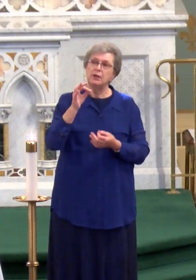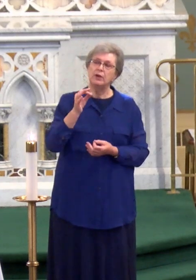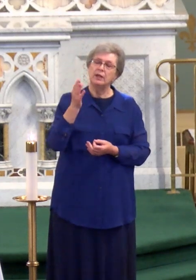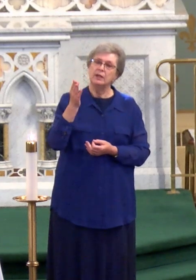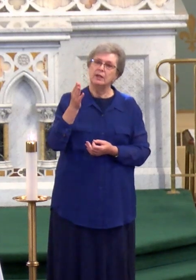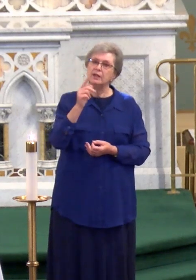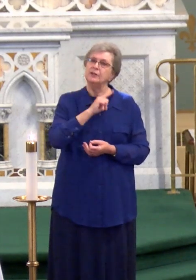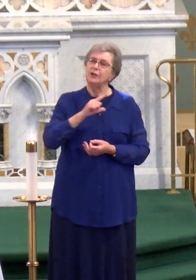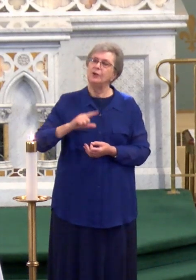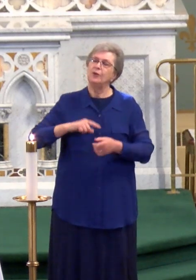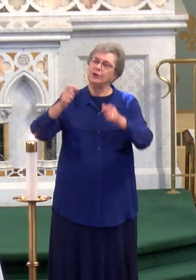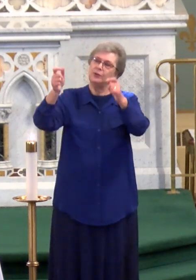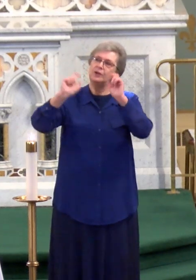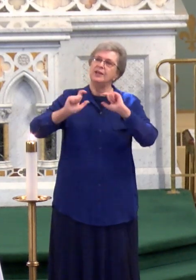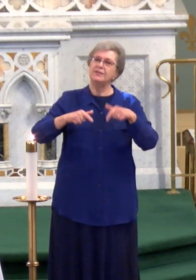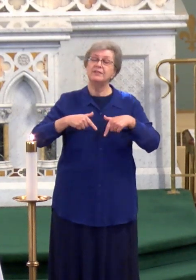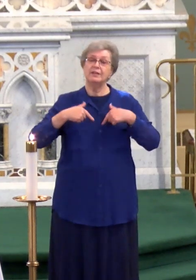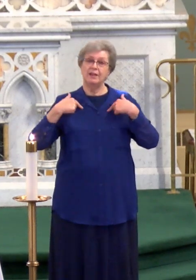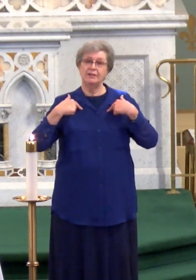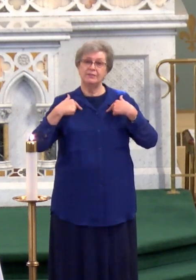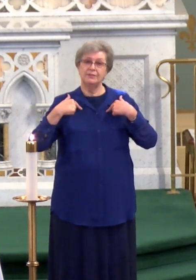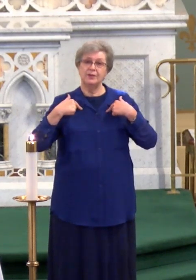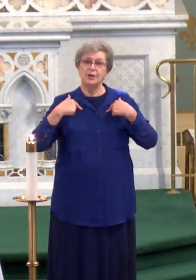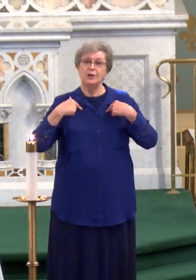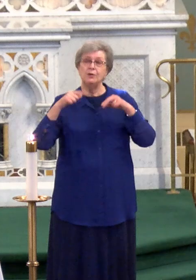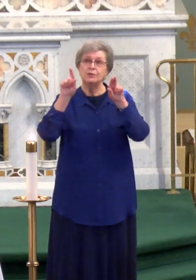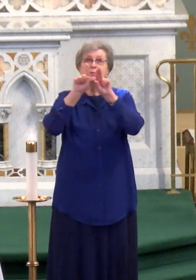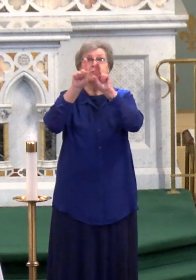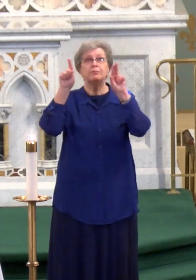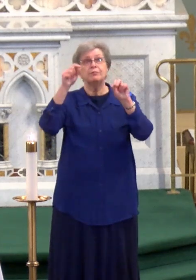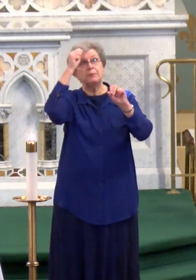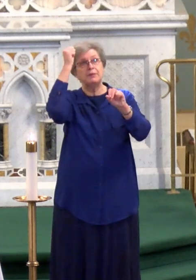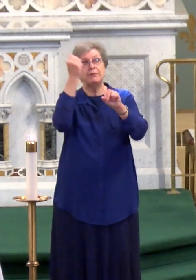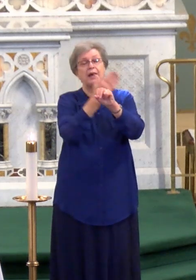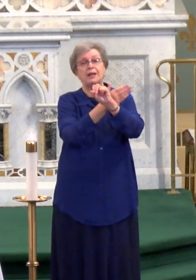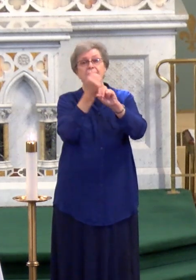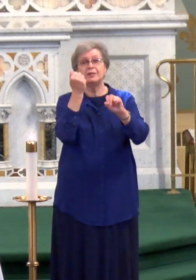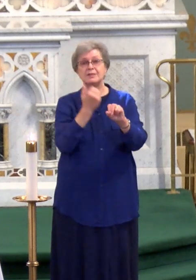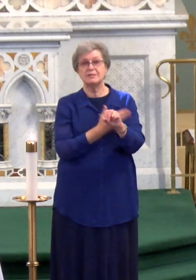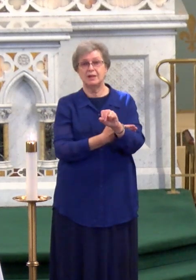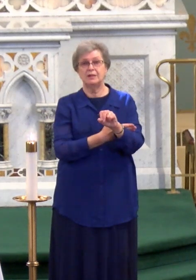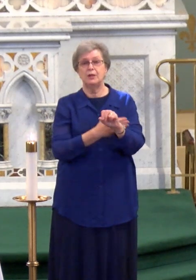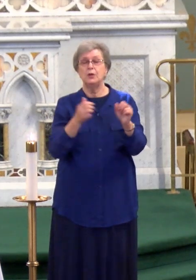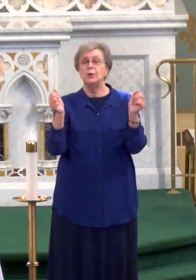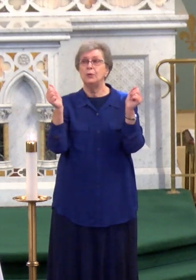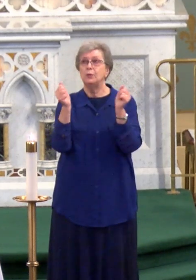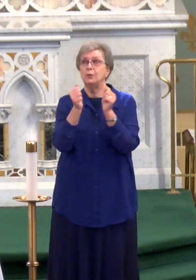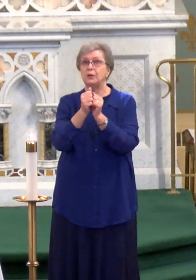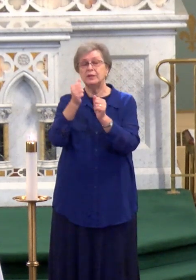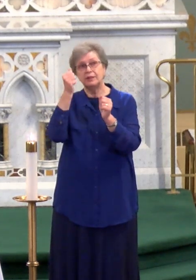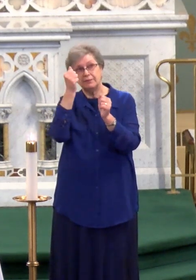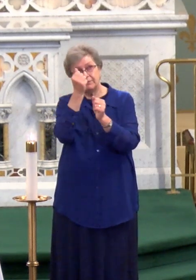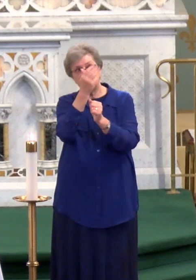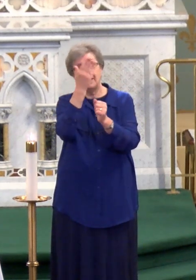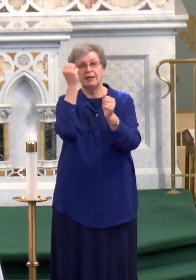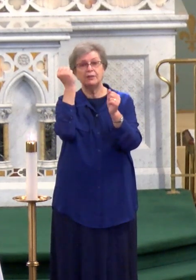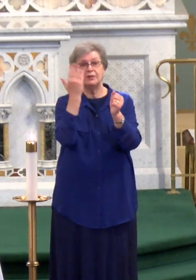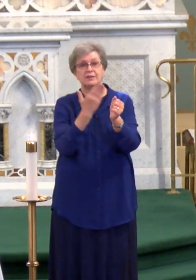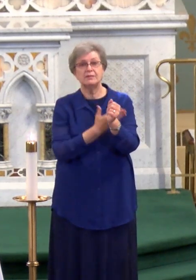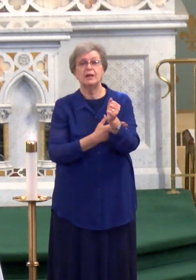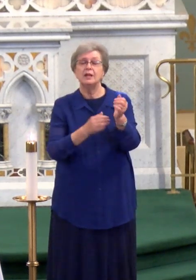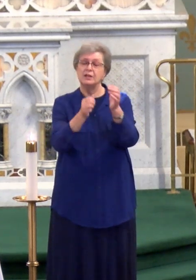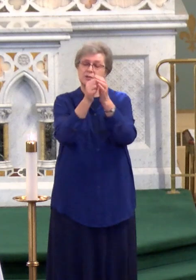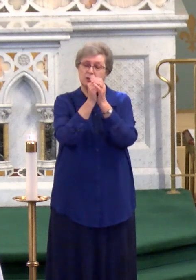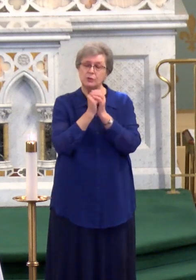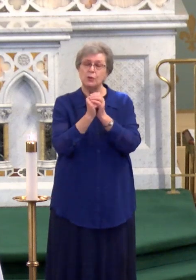Holy Spirit, the Lord, the giver of life, who proceeds from the Father and the Son, who with the Father and the